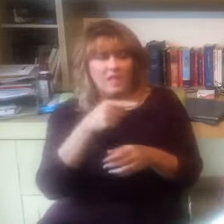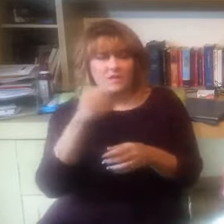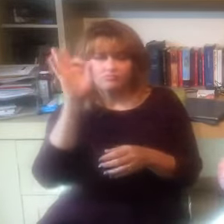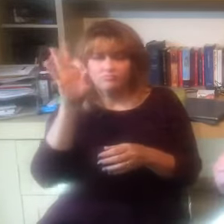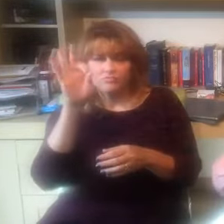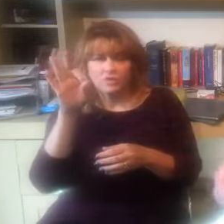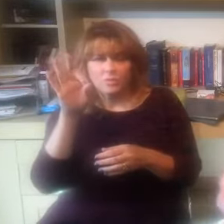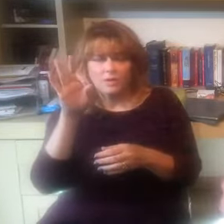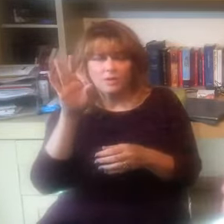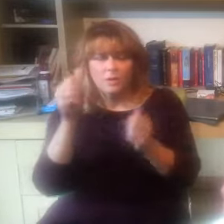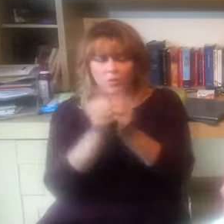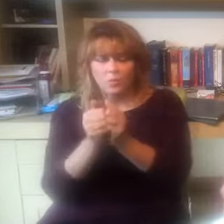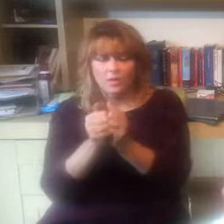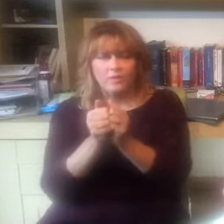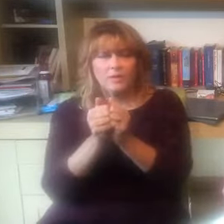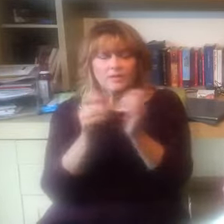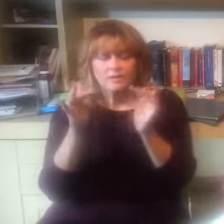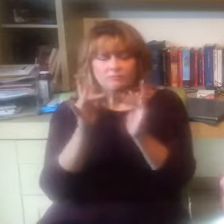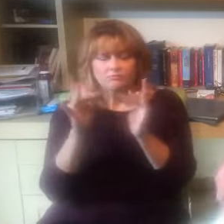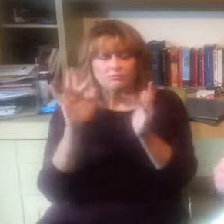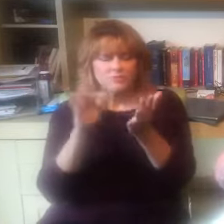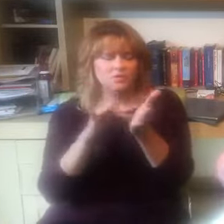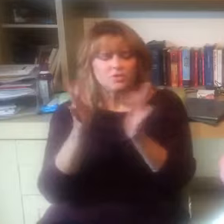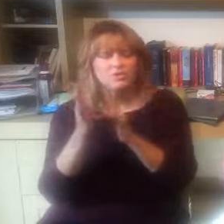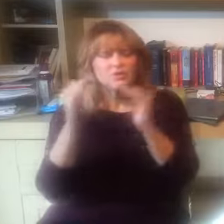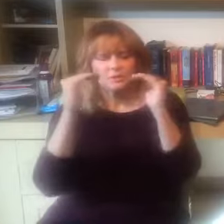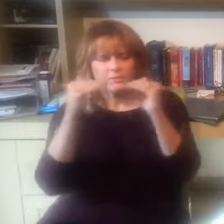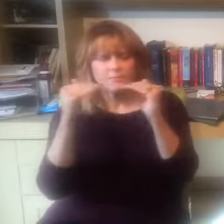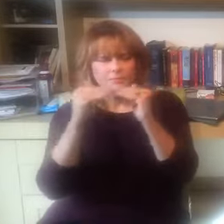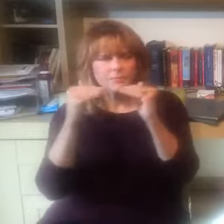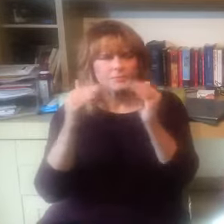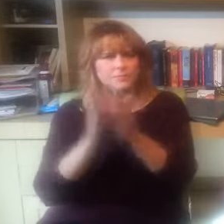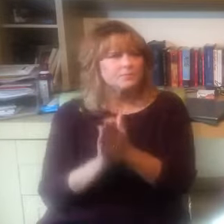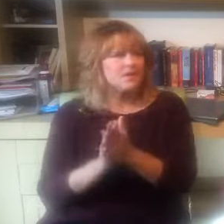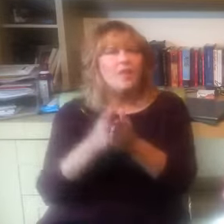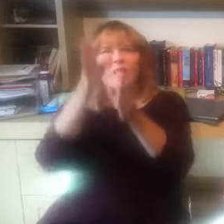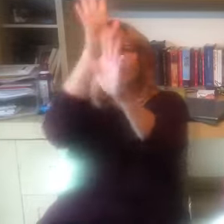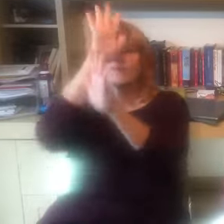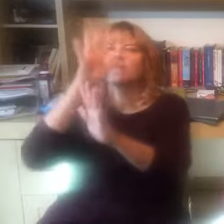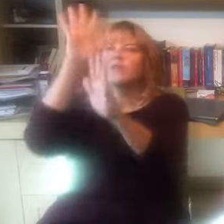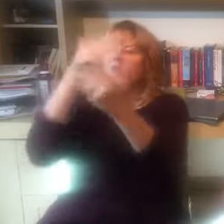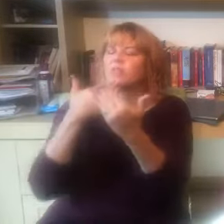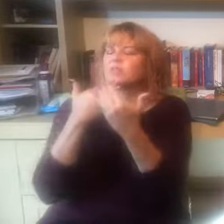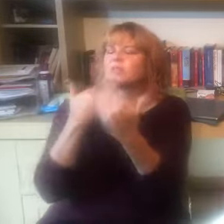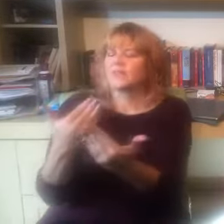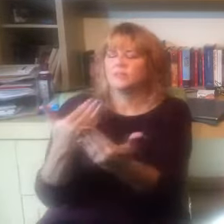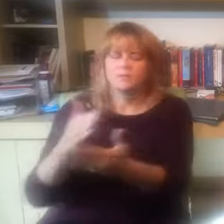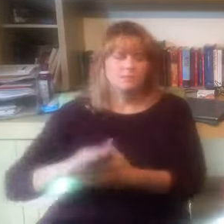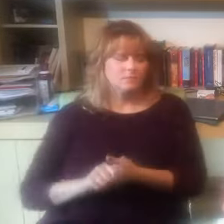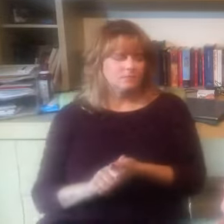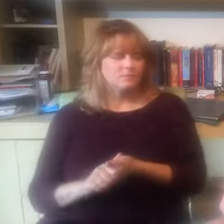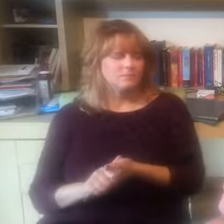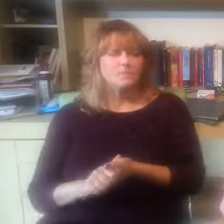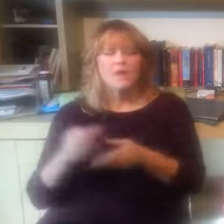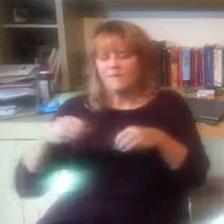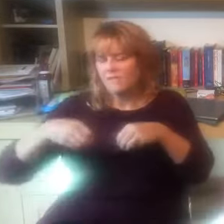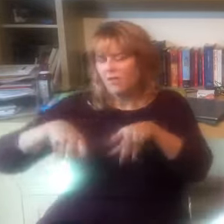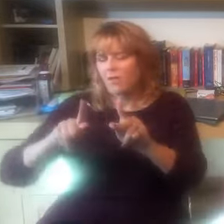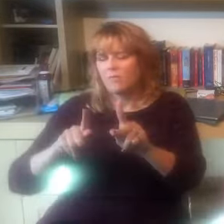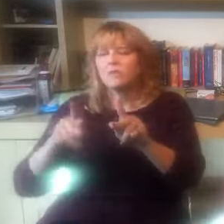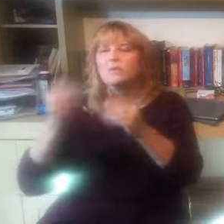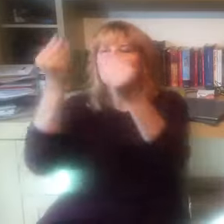we're going to start on that. It's going to be fantastic. You're going to enjoy it. Heavenly Father, I thank you for the